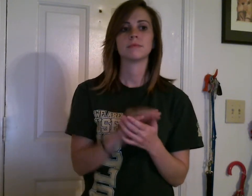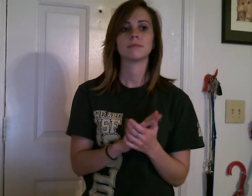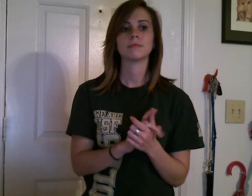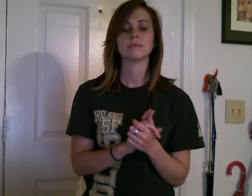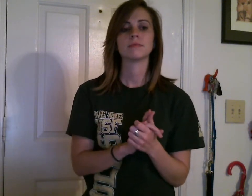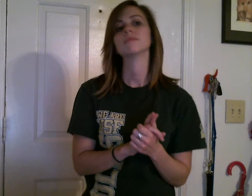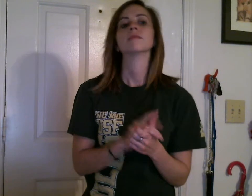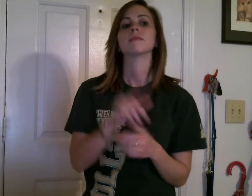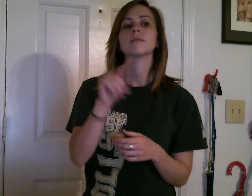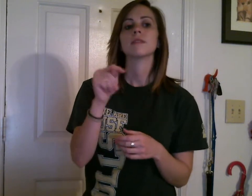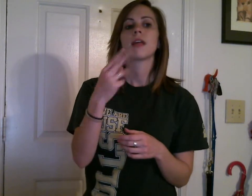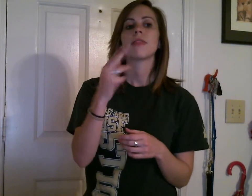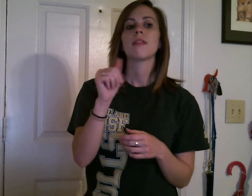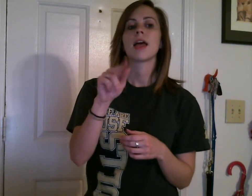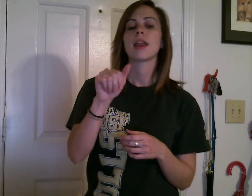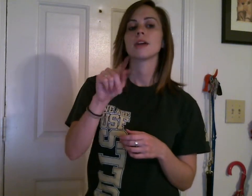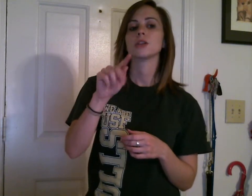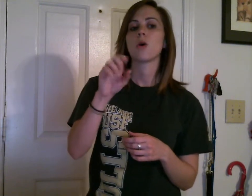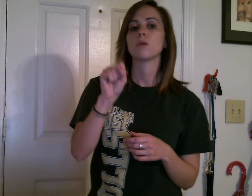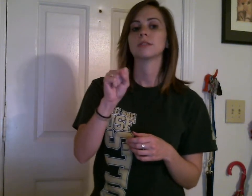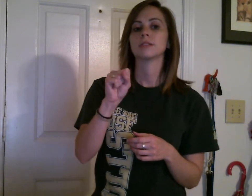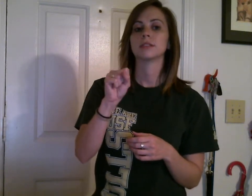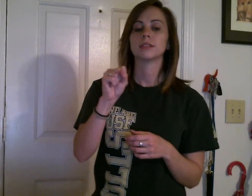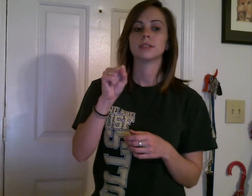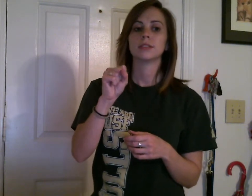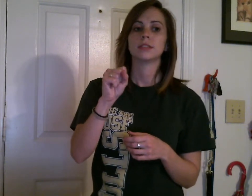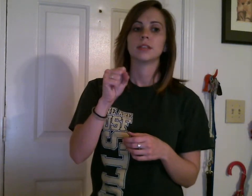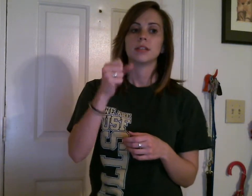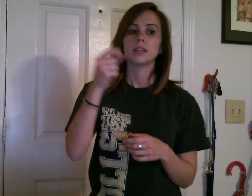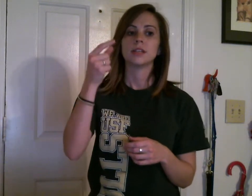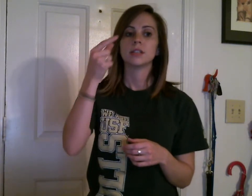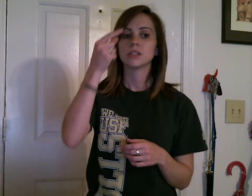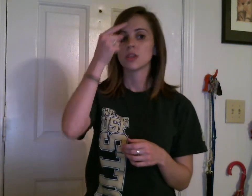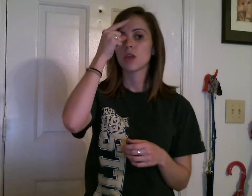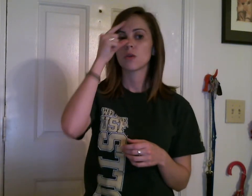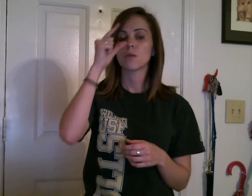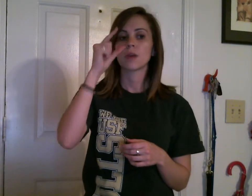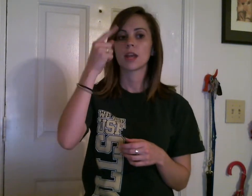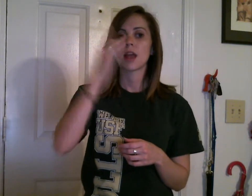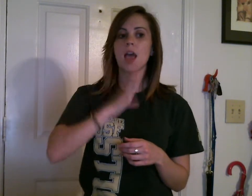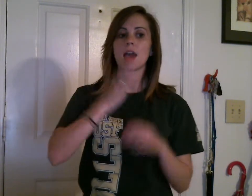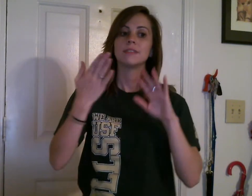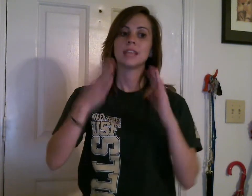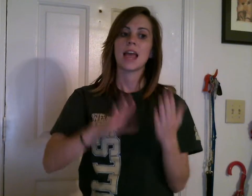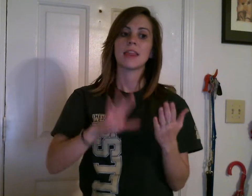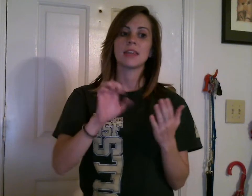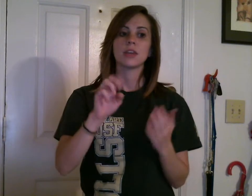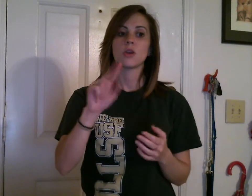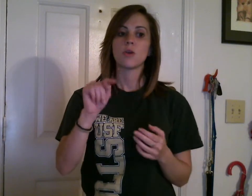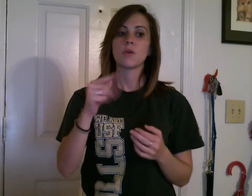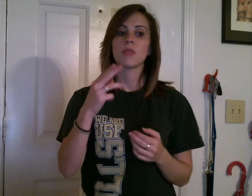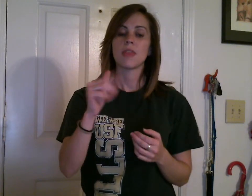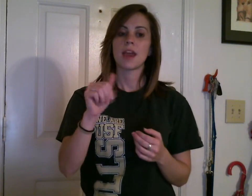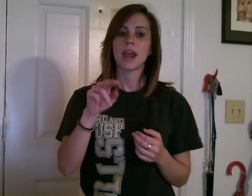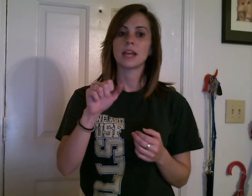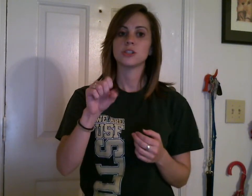Thanatos was the Greek god of death. From Thanatos we get the term euthanasia. That beginning part there, that prefix EU,